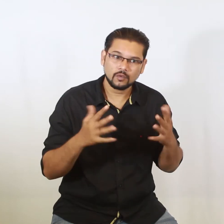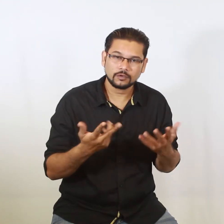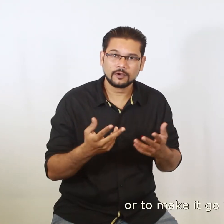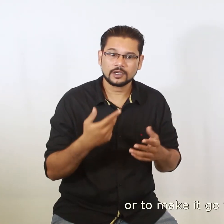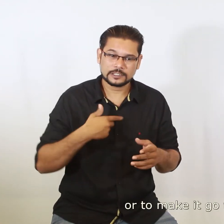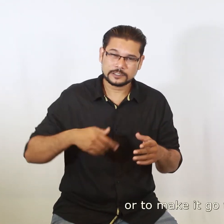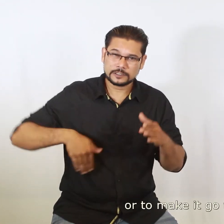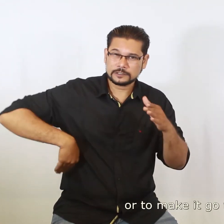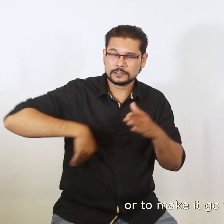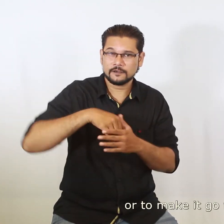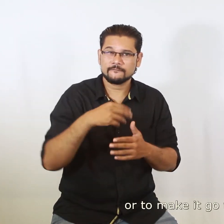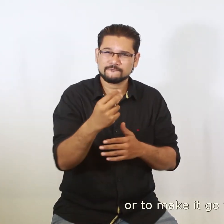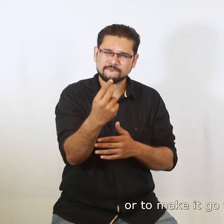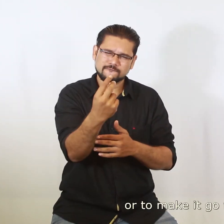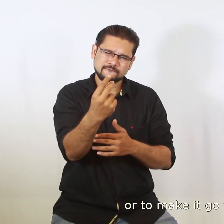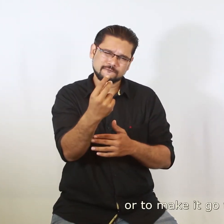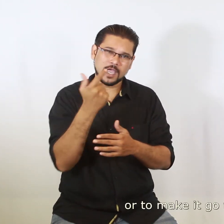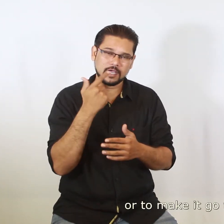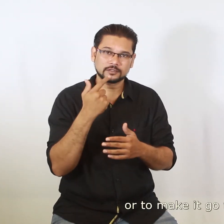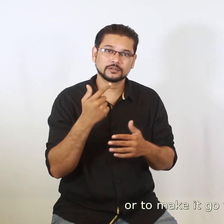or to make it go fast,